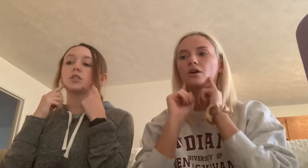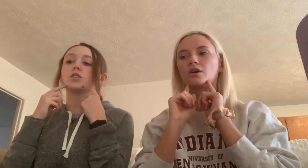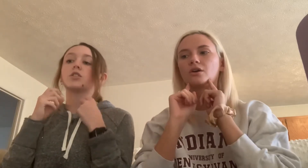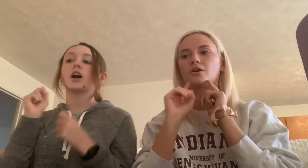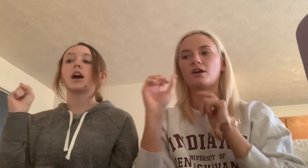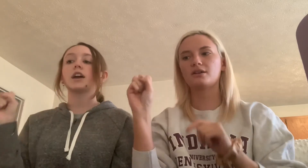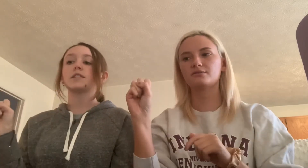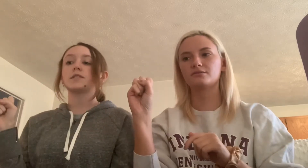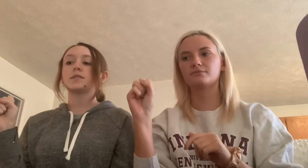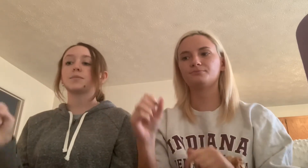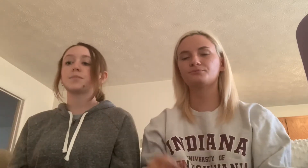cries.